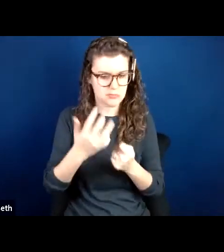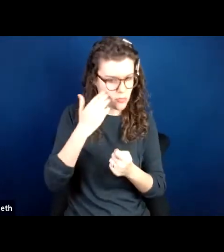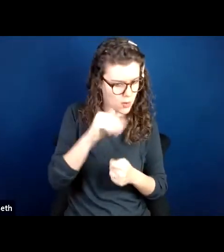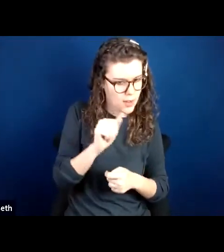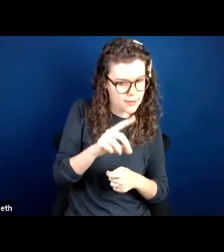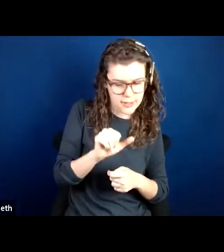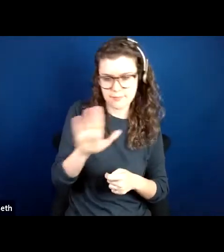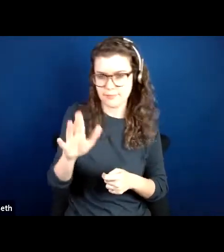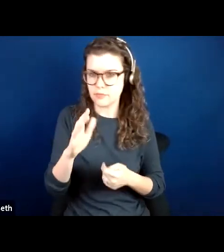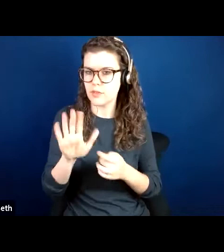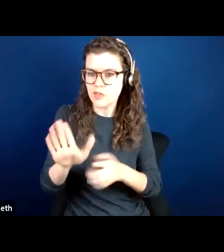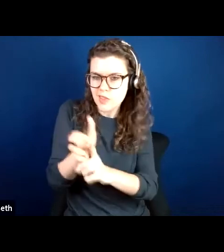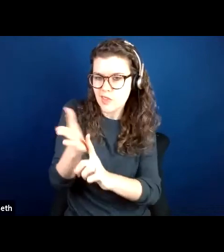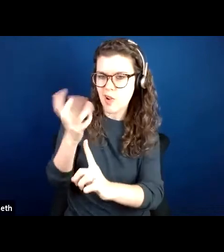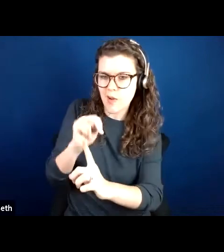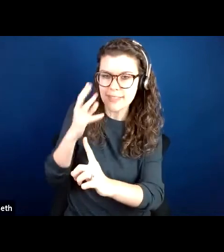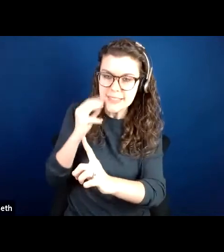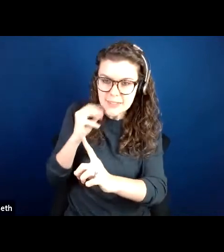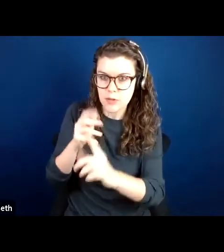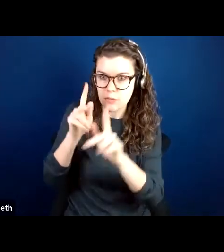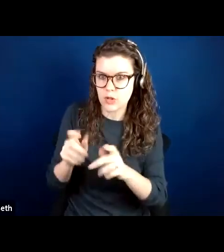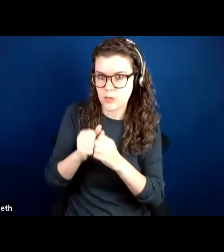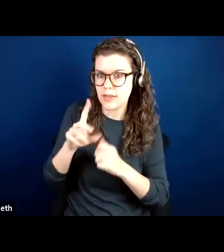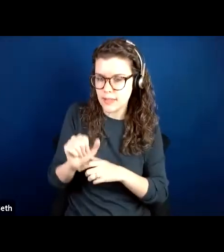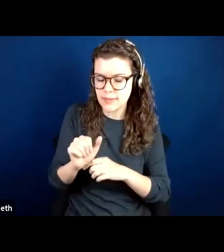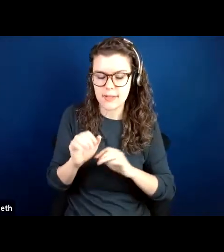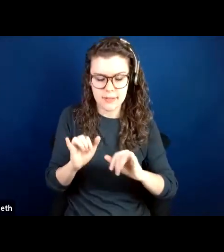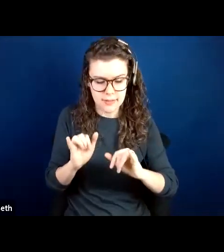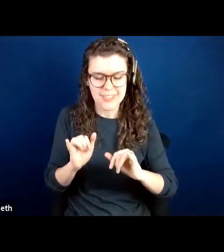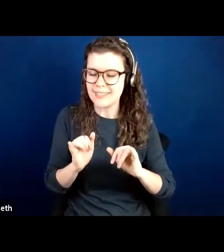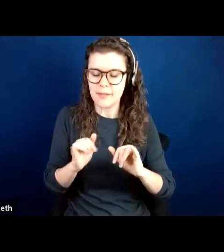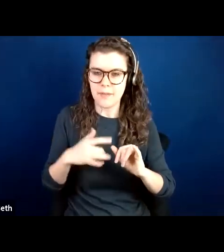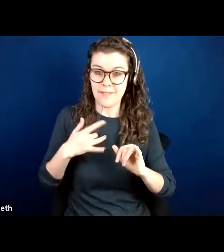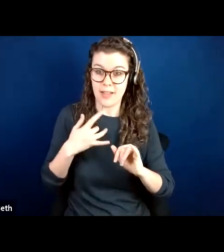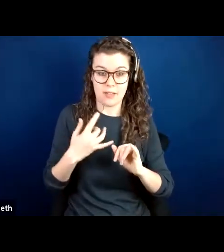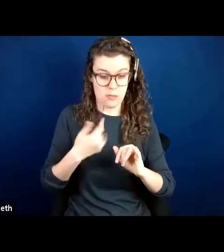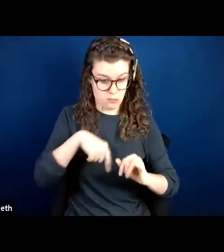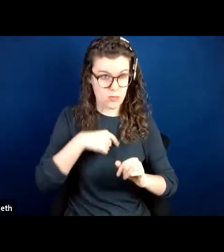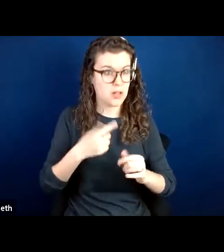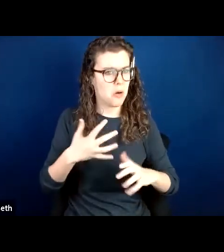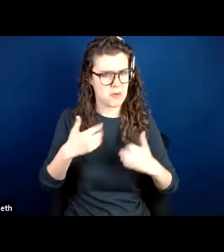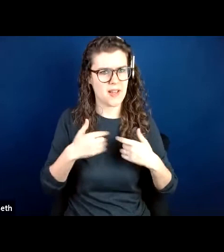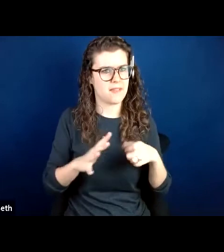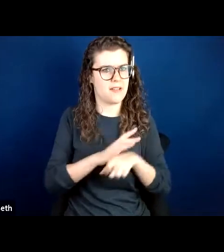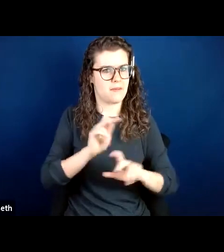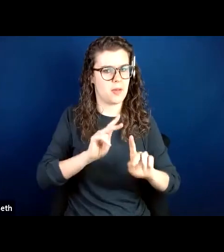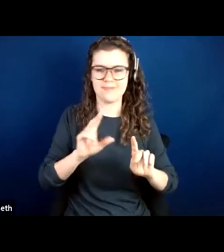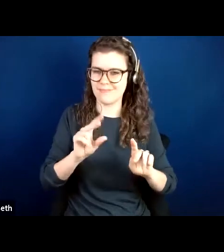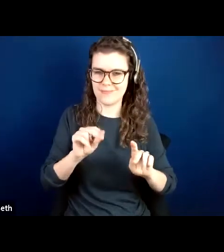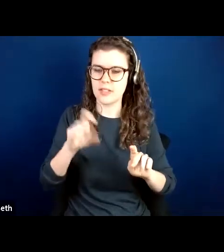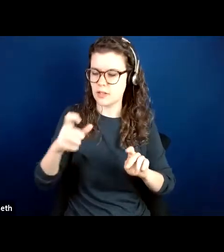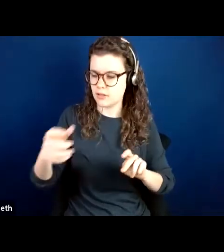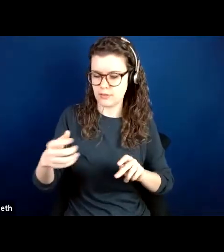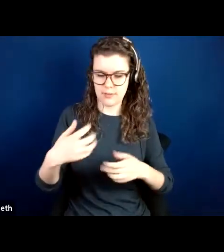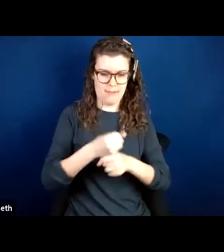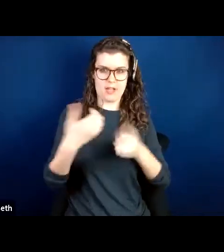lived experiences. But we felt like it was necessary to create a role specifically focused on